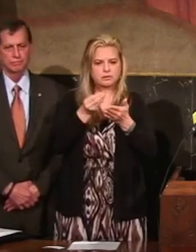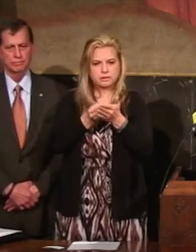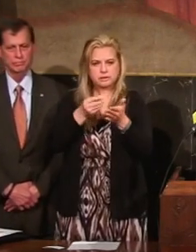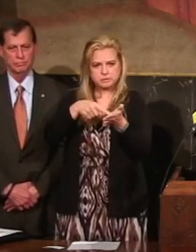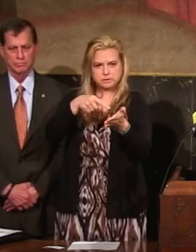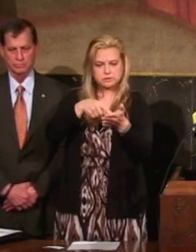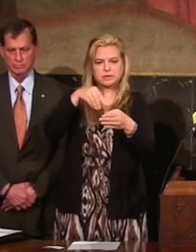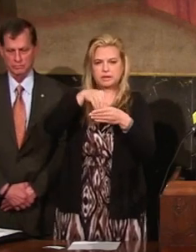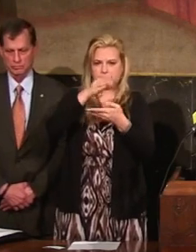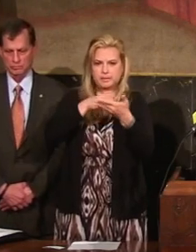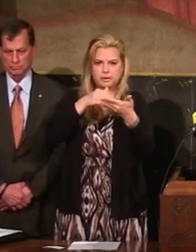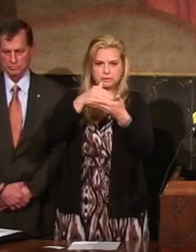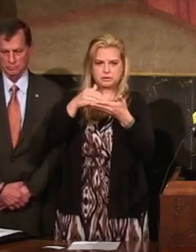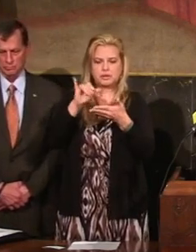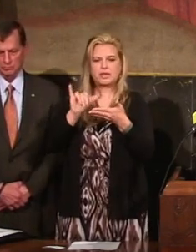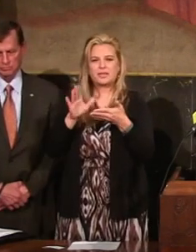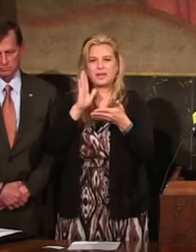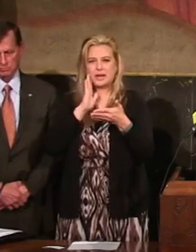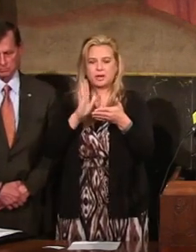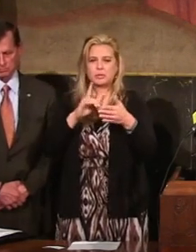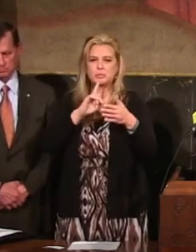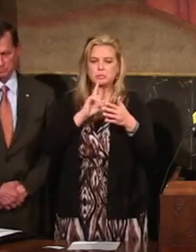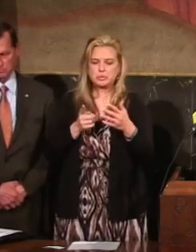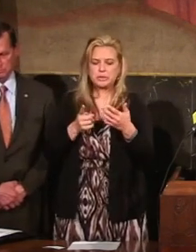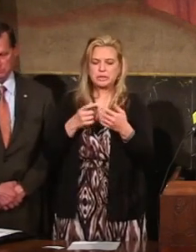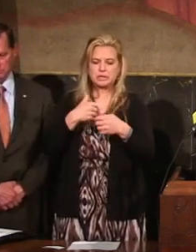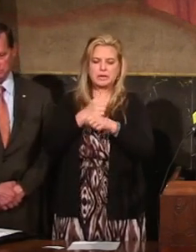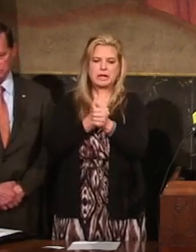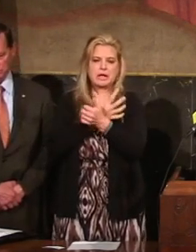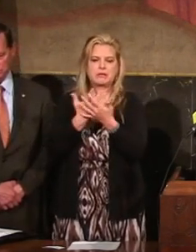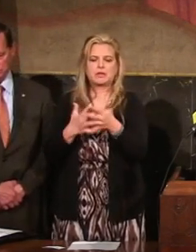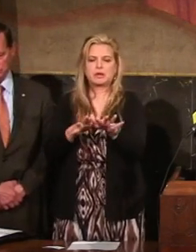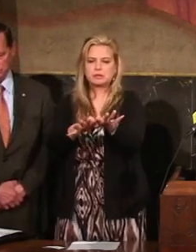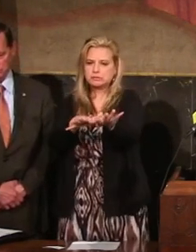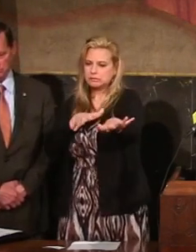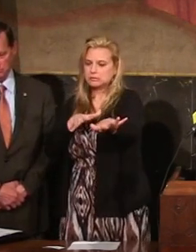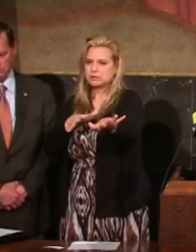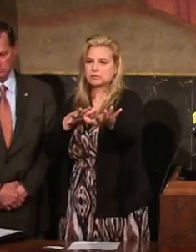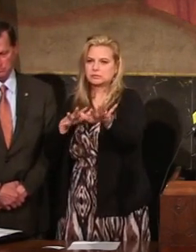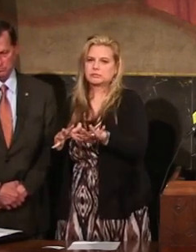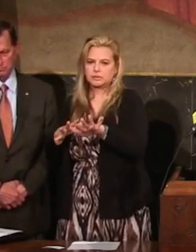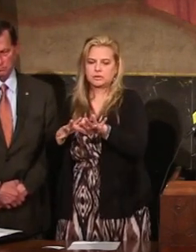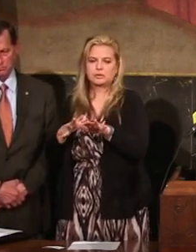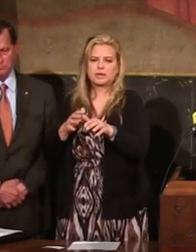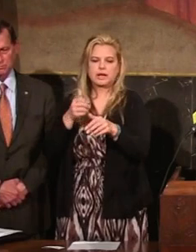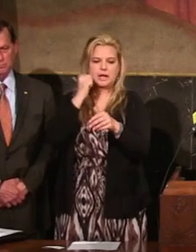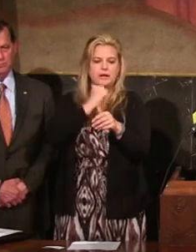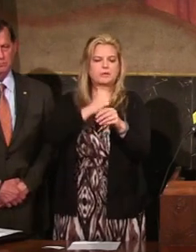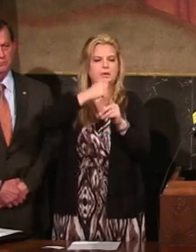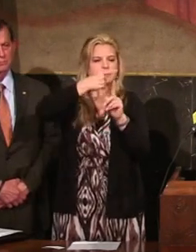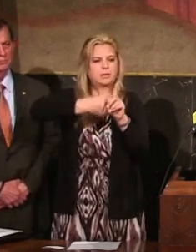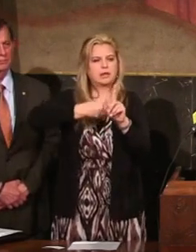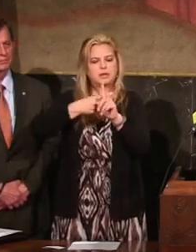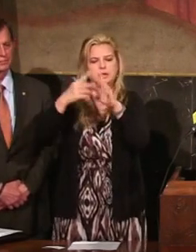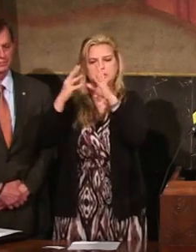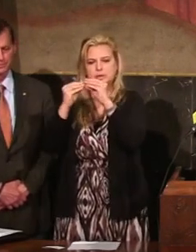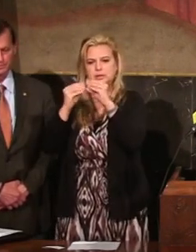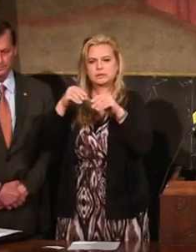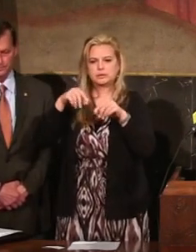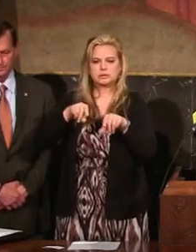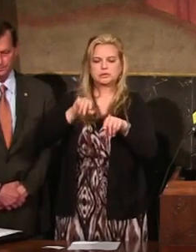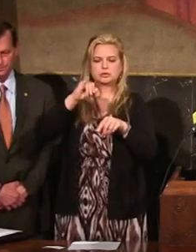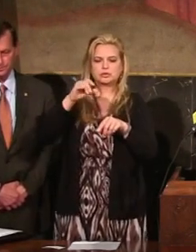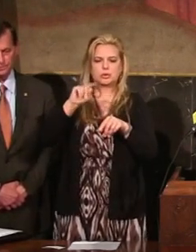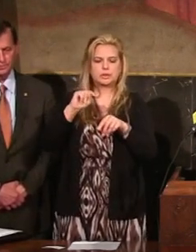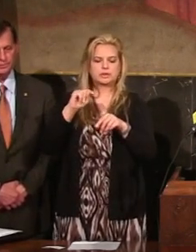budget. This potentially will grind the wheels of government to a halt at the time between each monthly meeting of the Joint Legislative Committee